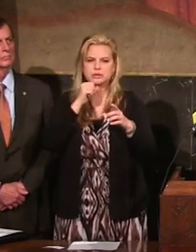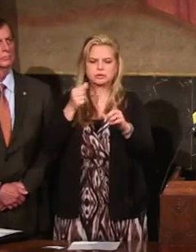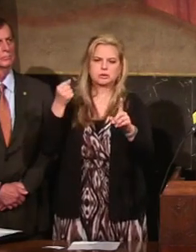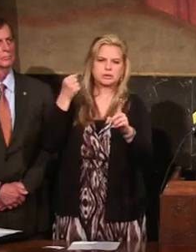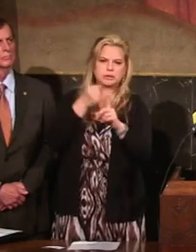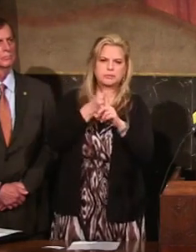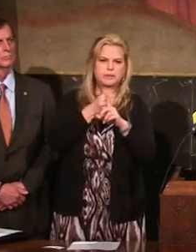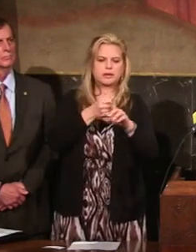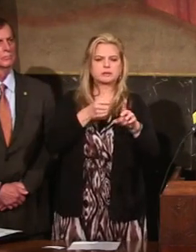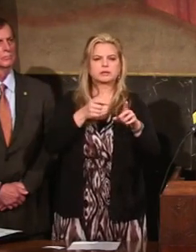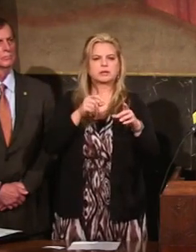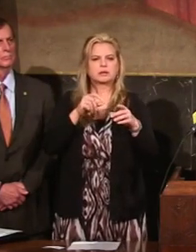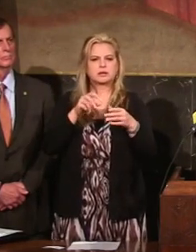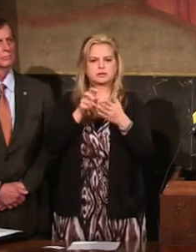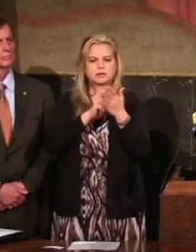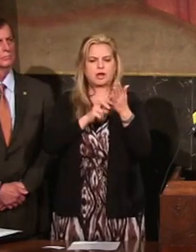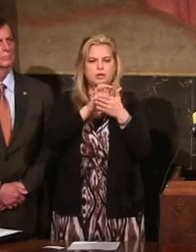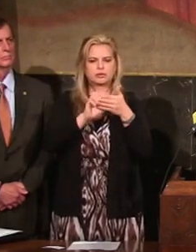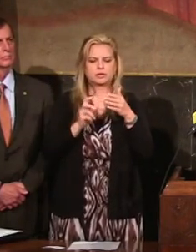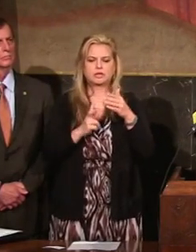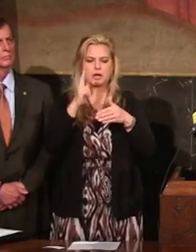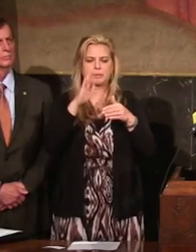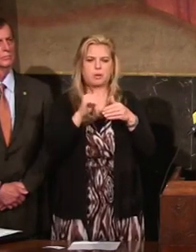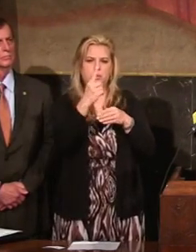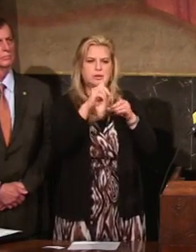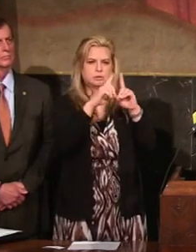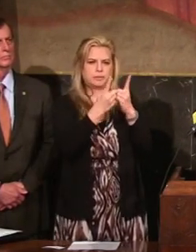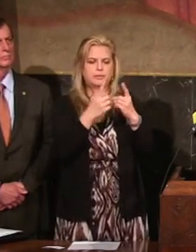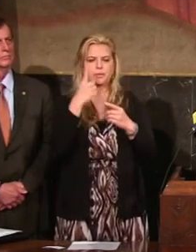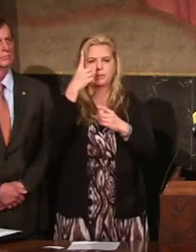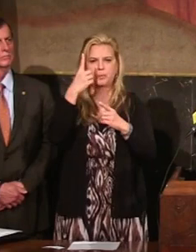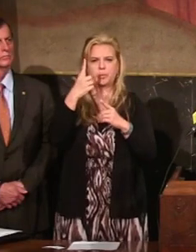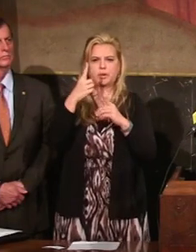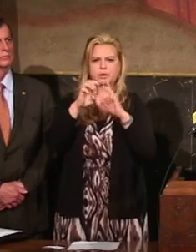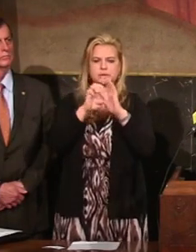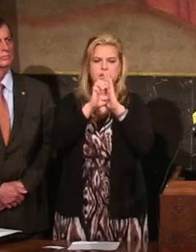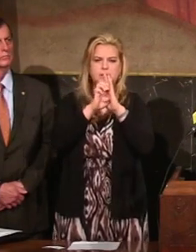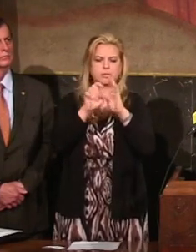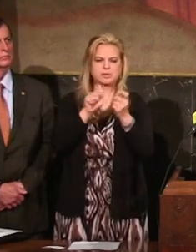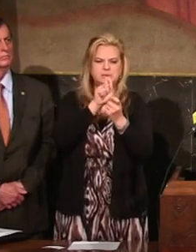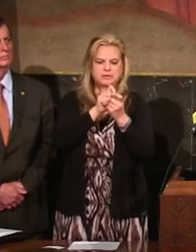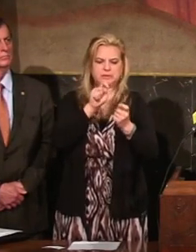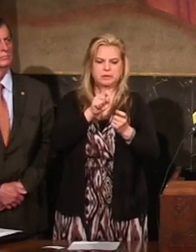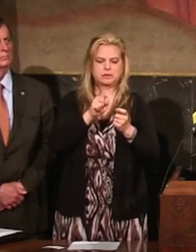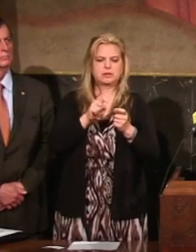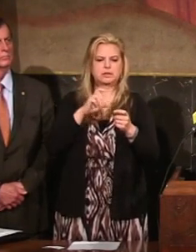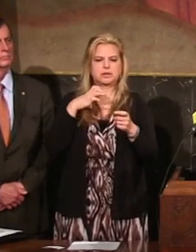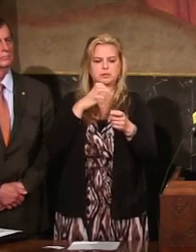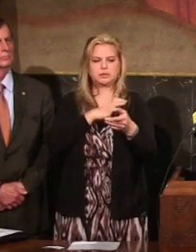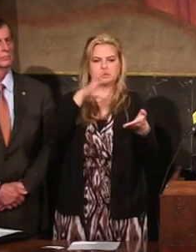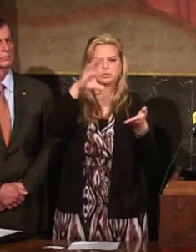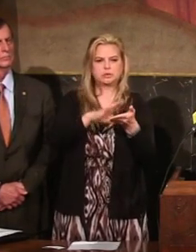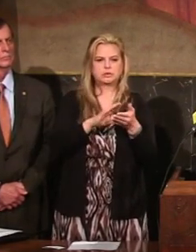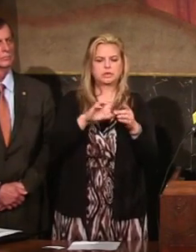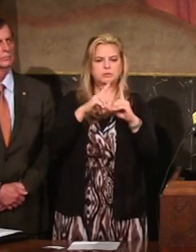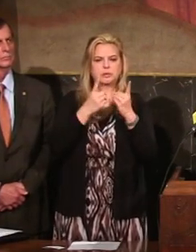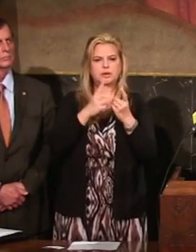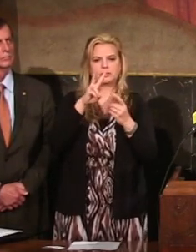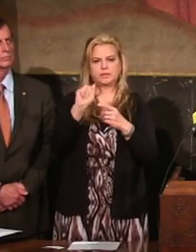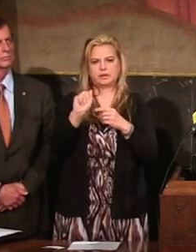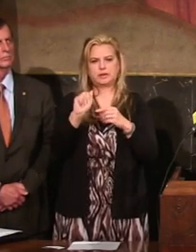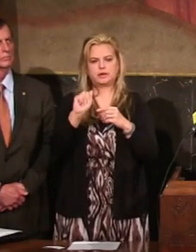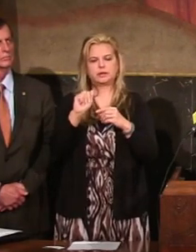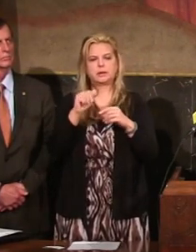cut by a particular department. One of the few examples of specificity, the committee reduces the Department of Veterans Affairs by